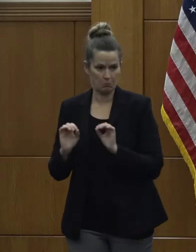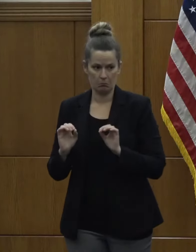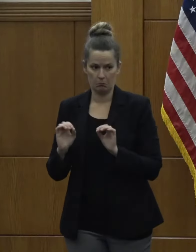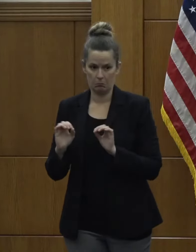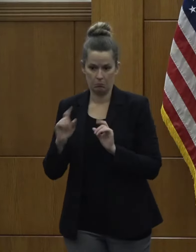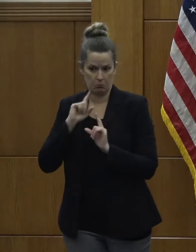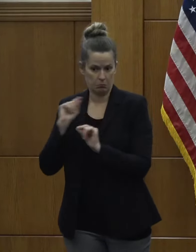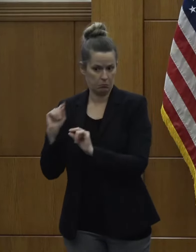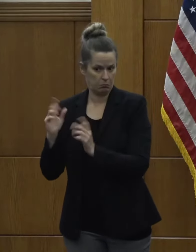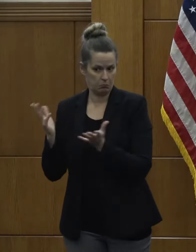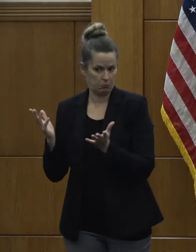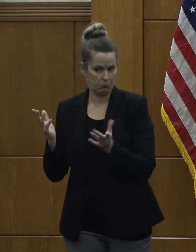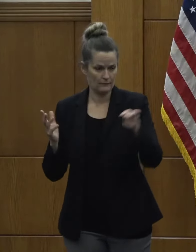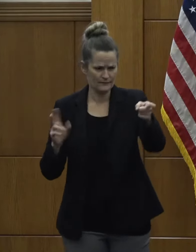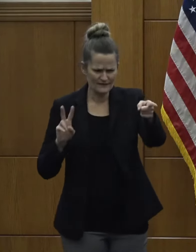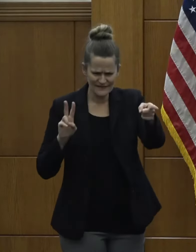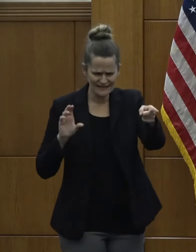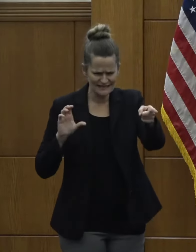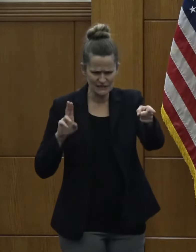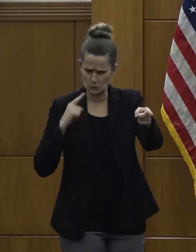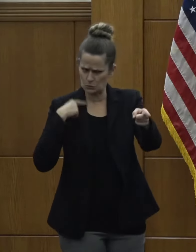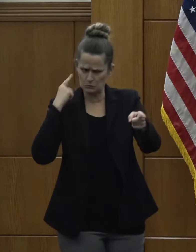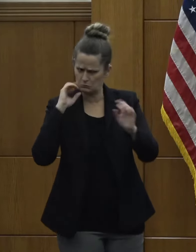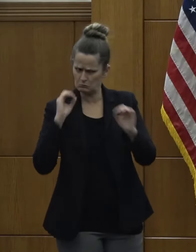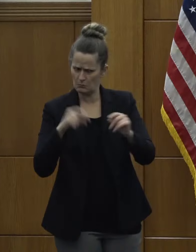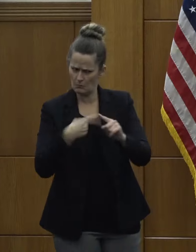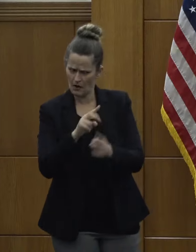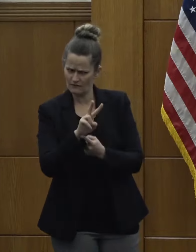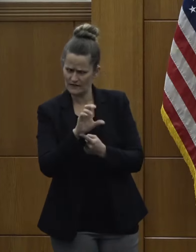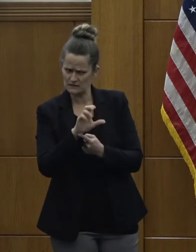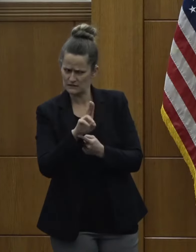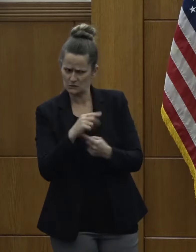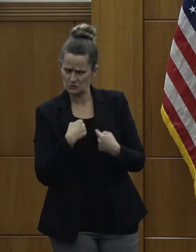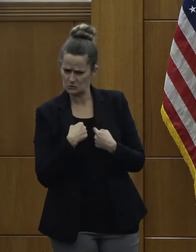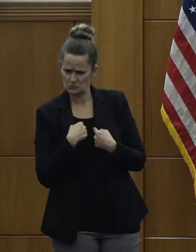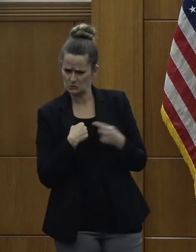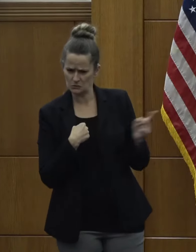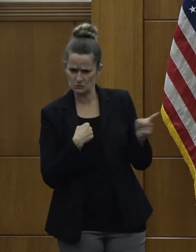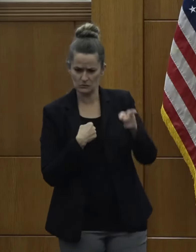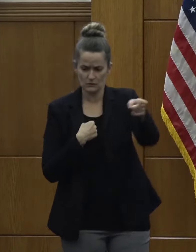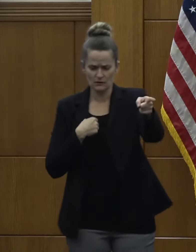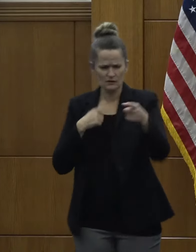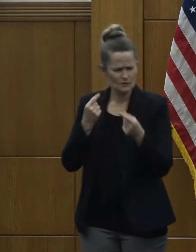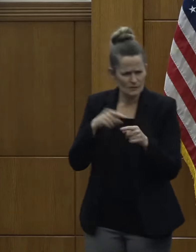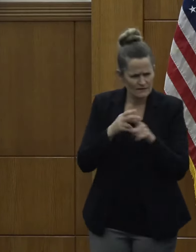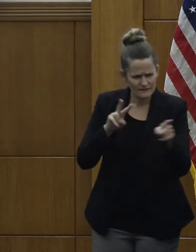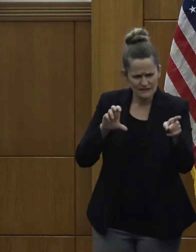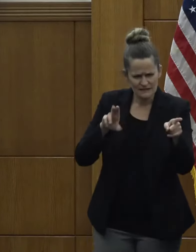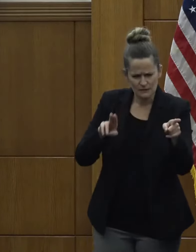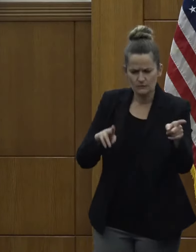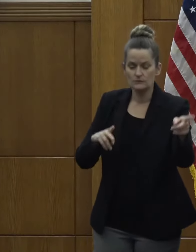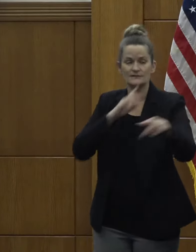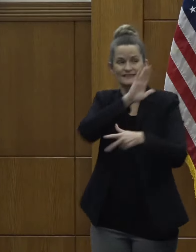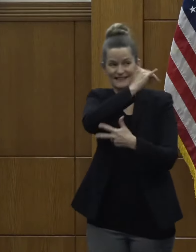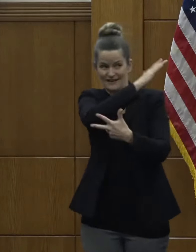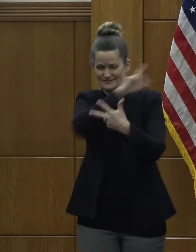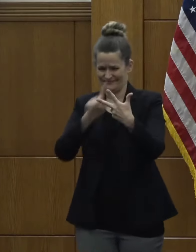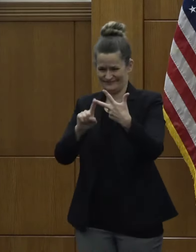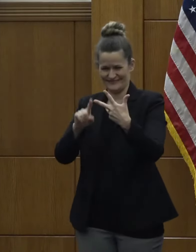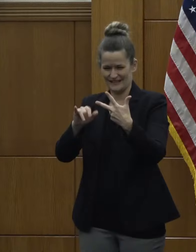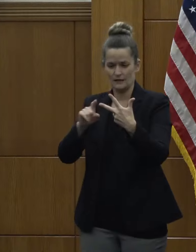other? Or do you know the reason why they chose to remove her, and just how rare or common is something like that to have a removal like that on election